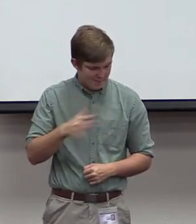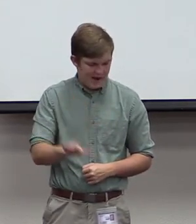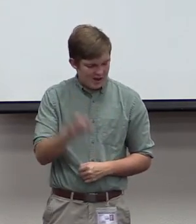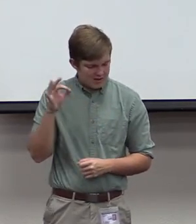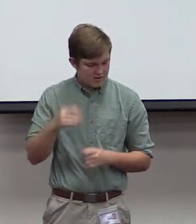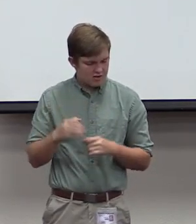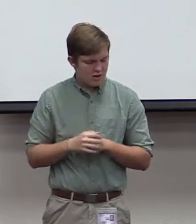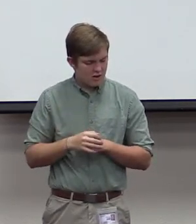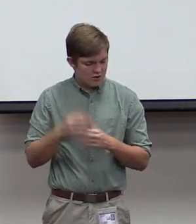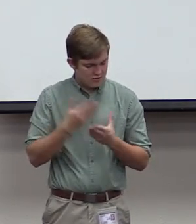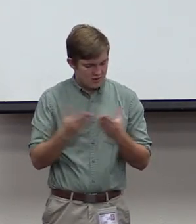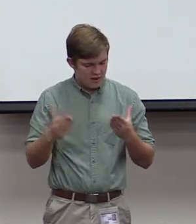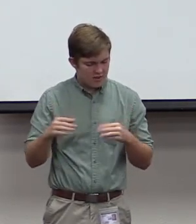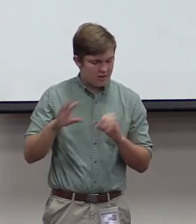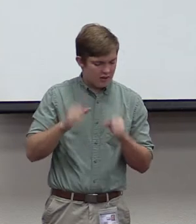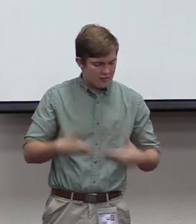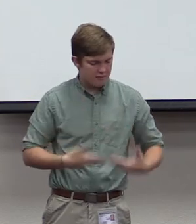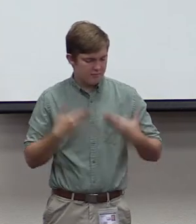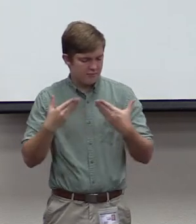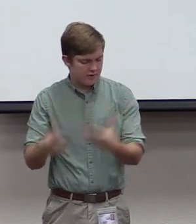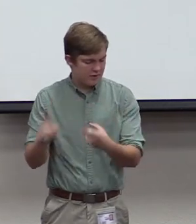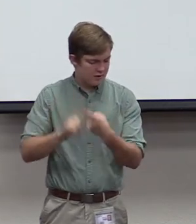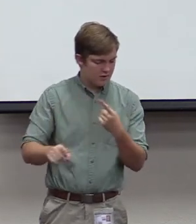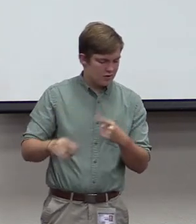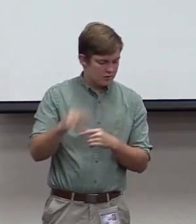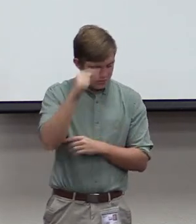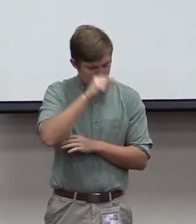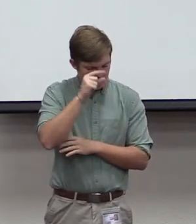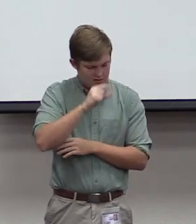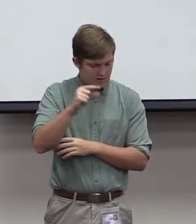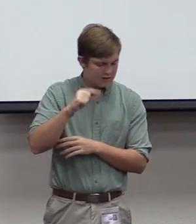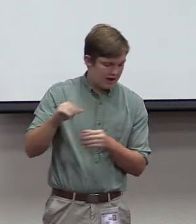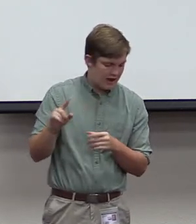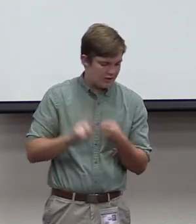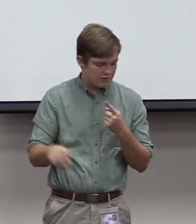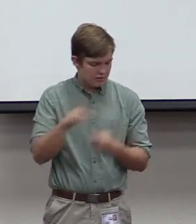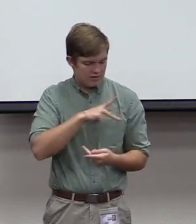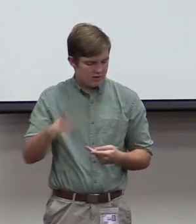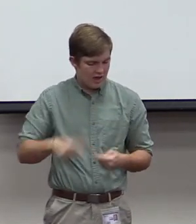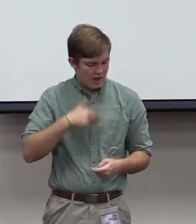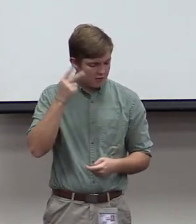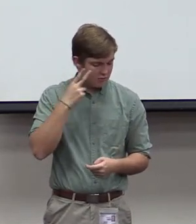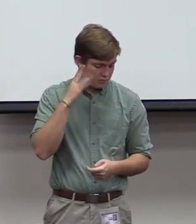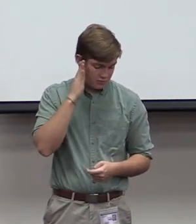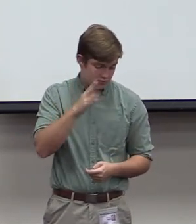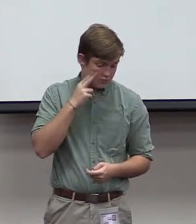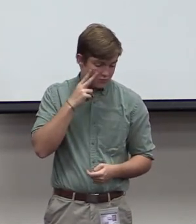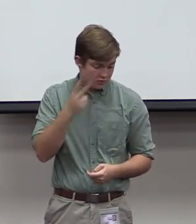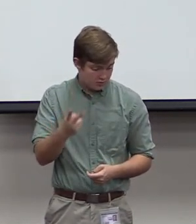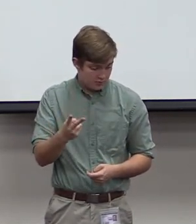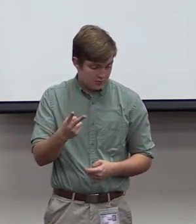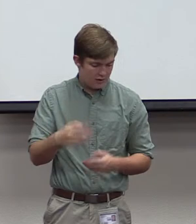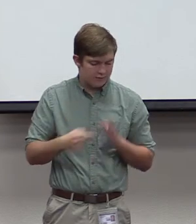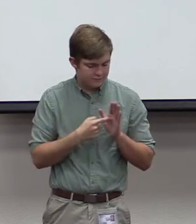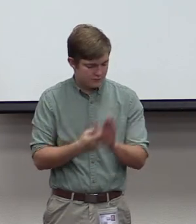name before the Gentiles and kings of the children of Israel. For I will show him how much he must suffer for the sake of my name."